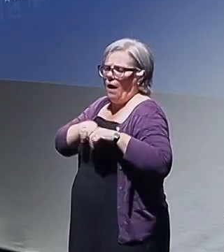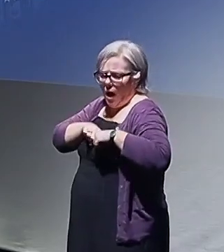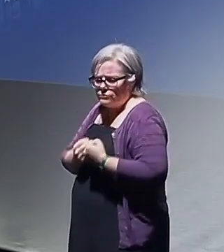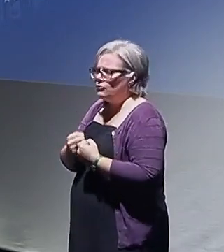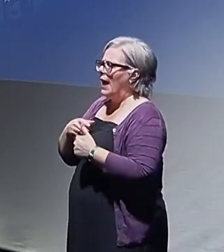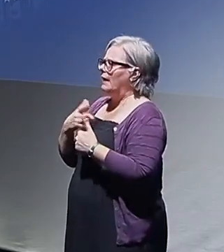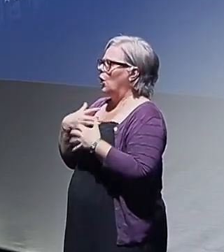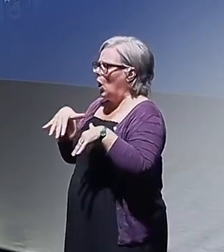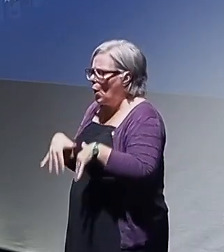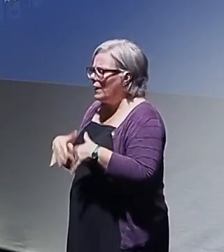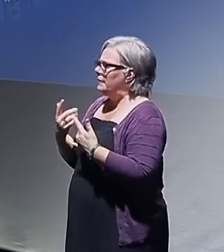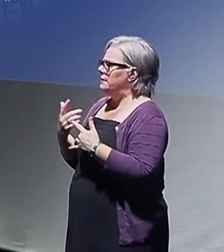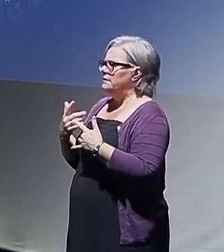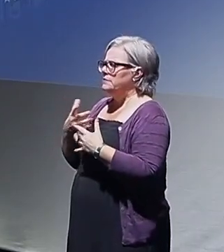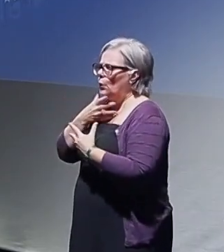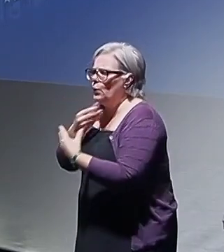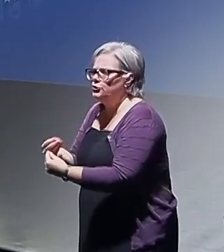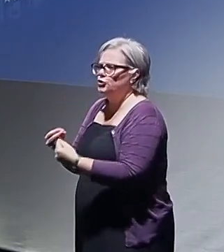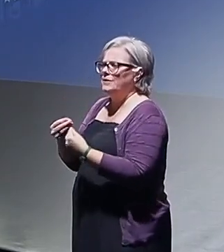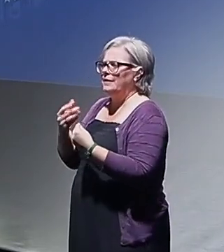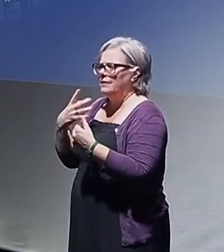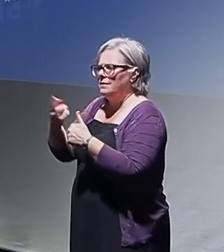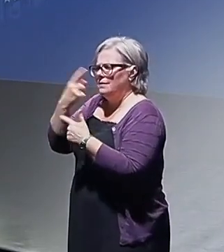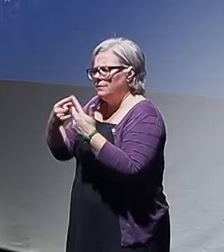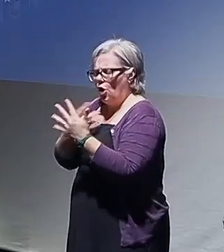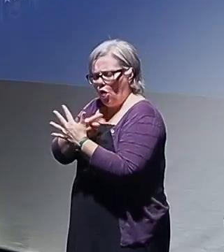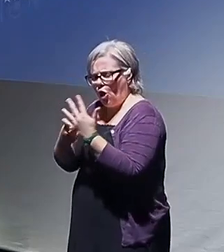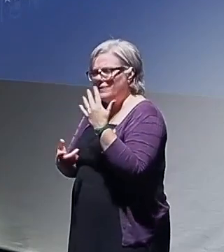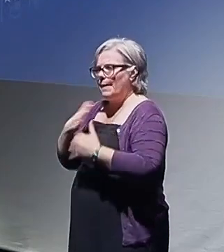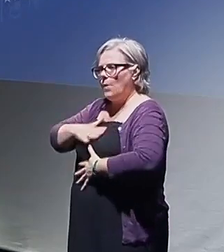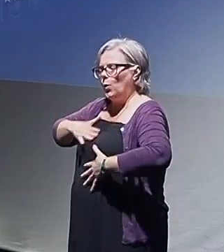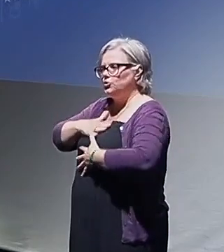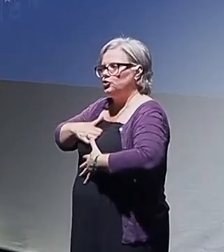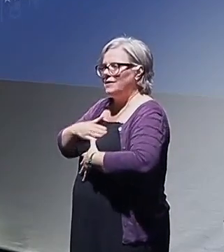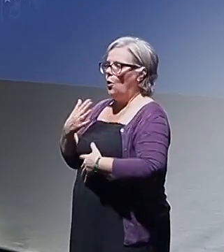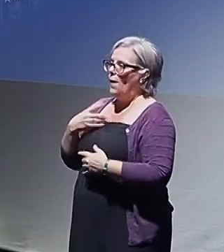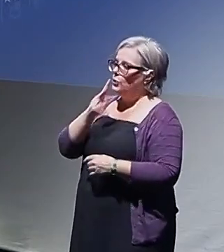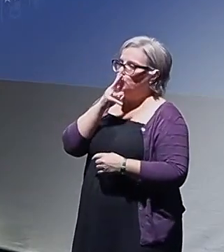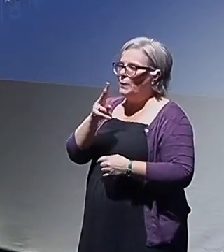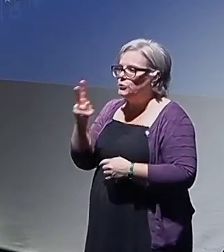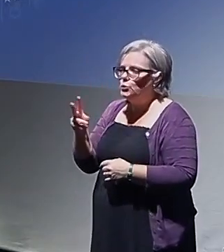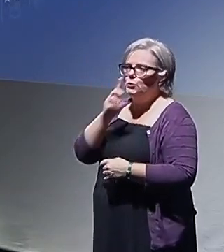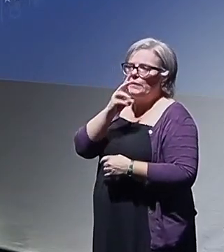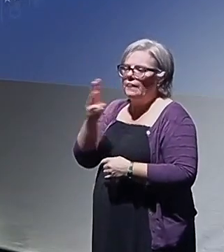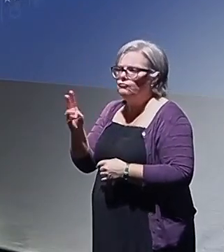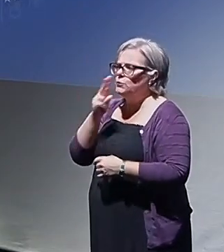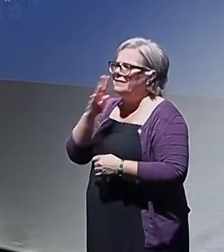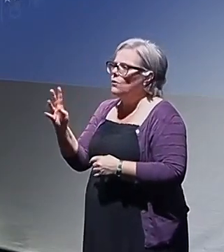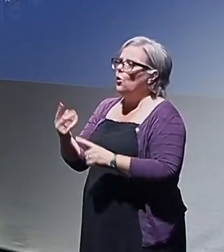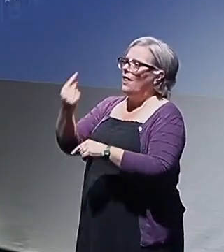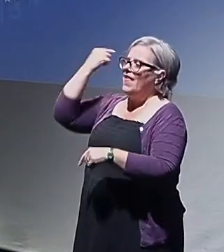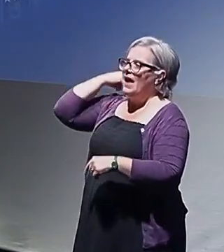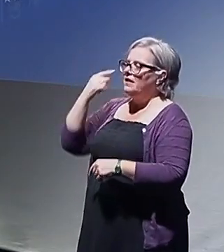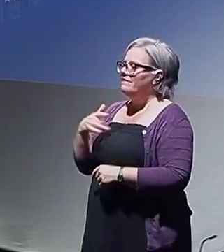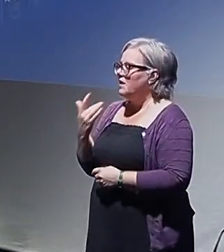longing, loneliness. There's so many emotions in there that as a 22, 23-year-old, 24-year-old,